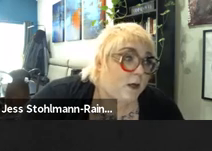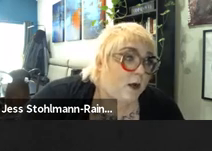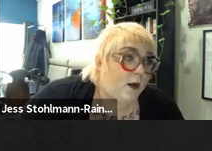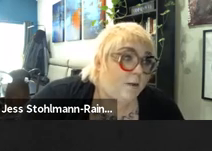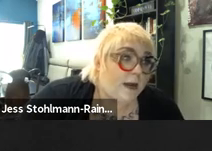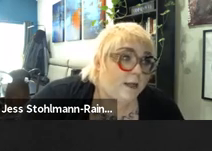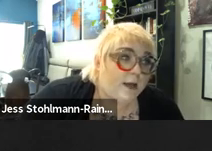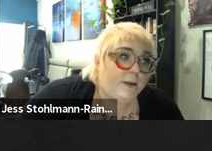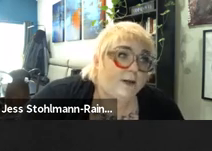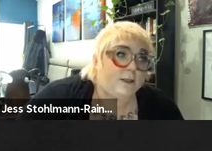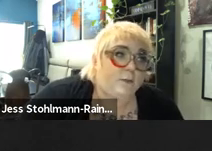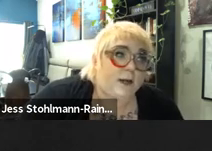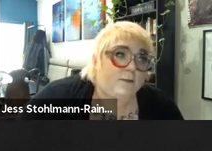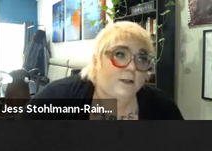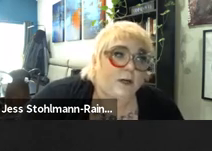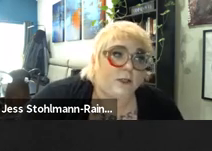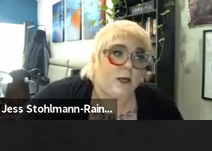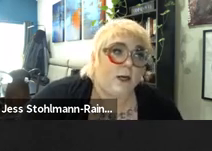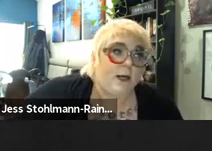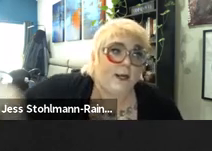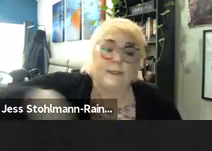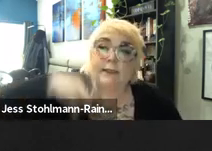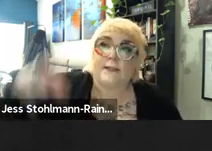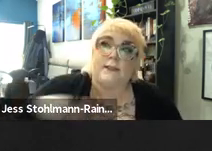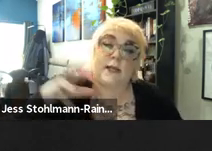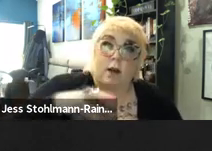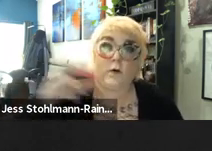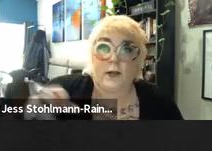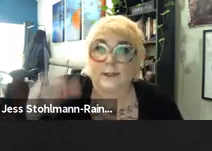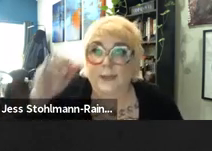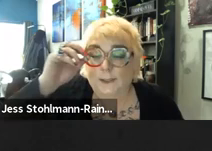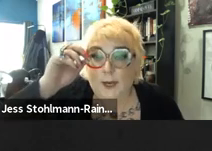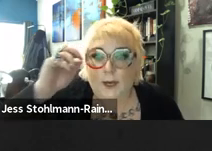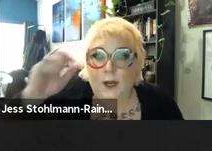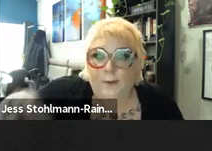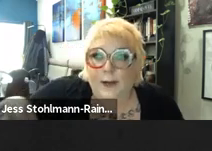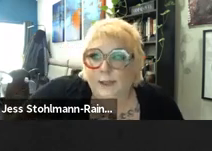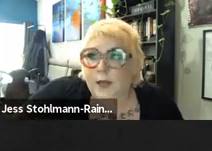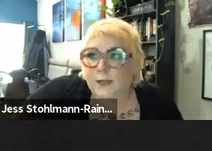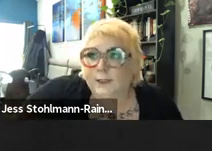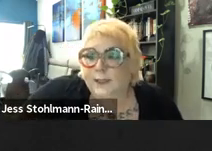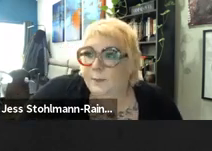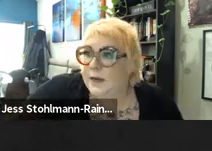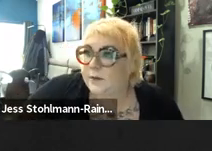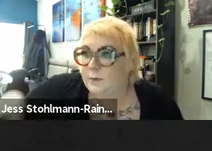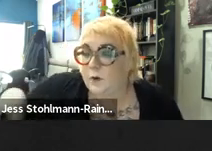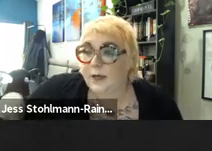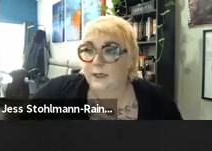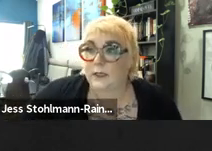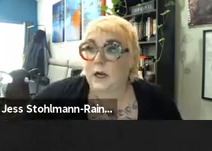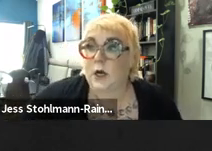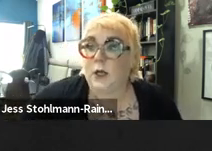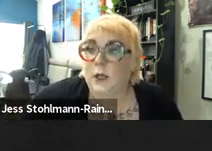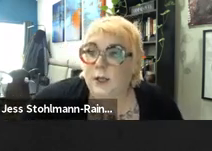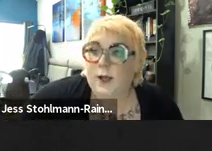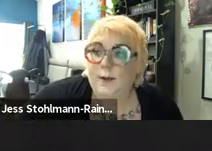uh and that peer support infrastructure exists in our organization um and it's not just like peers reporting